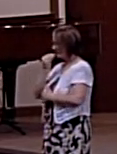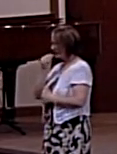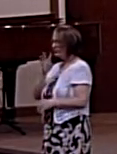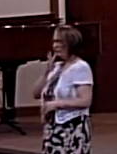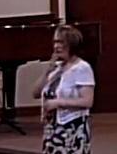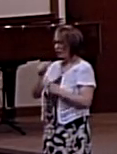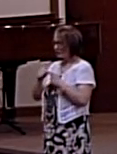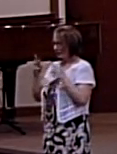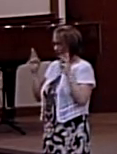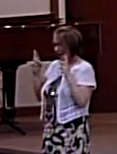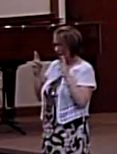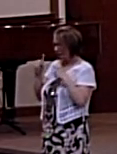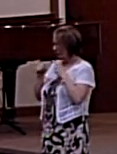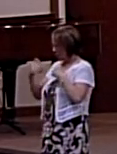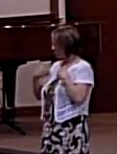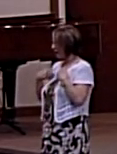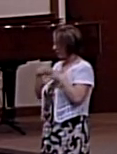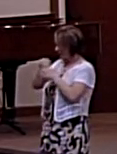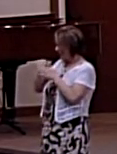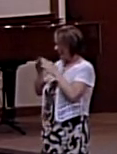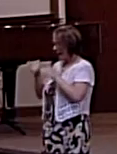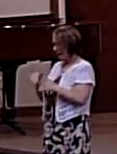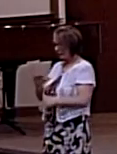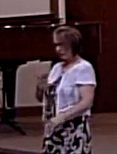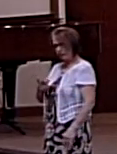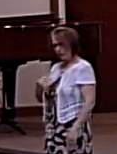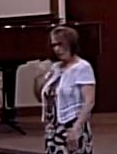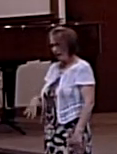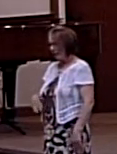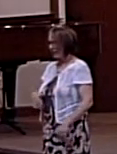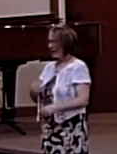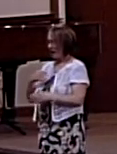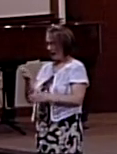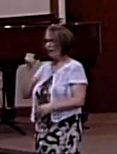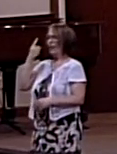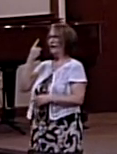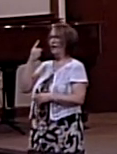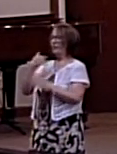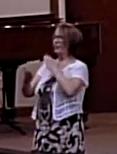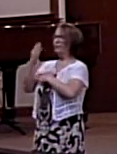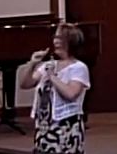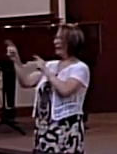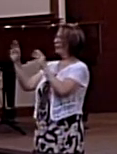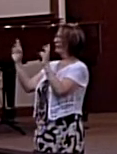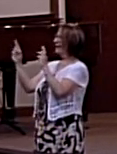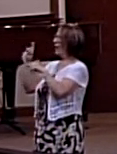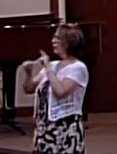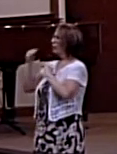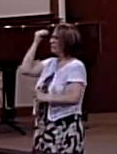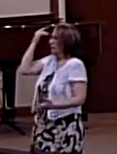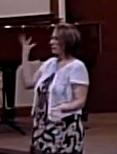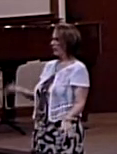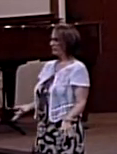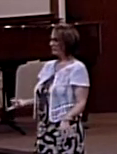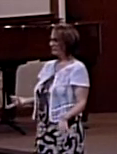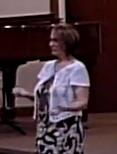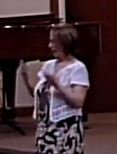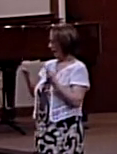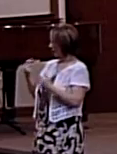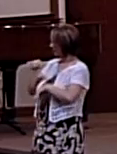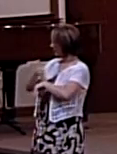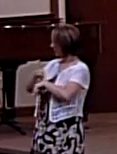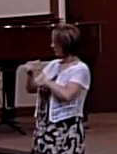and boy, when you got an ice box in the house, what that was. And I get up in the morning, I go to the ice box, don't think a thing about it. How many times do we come and